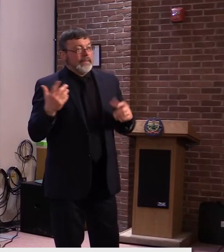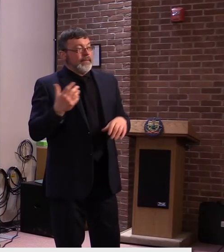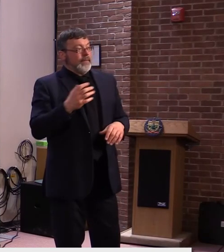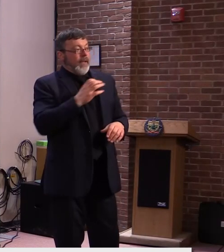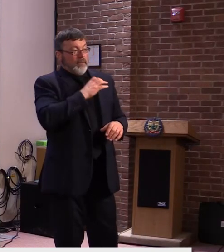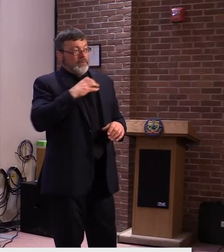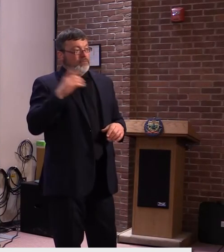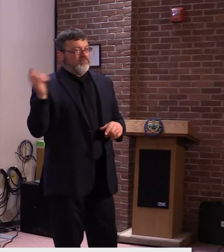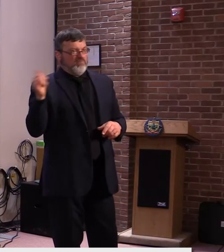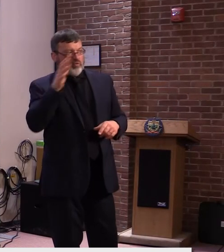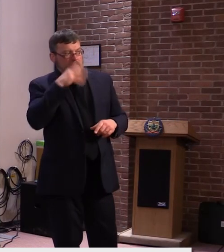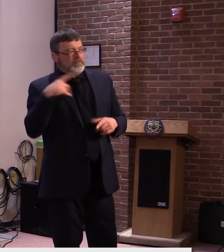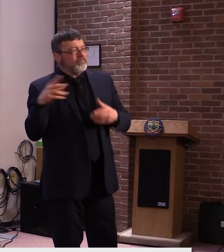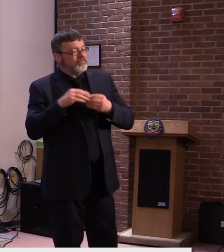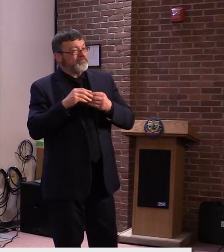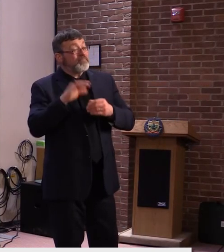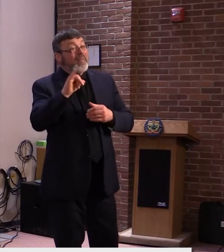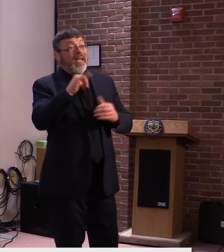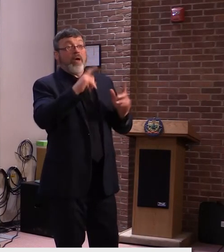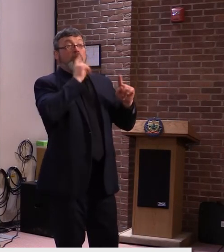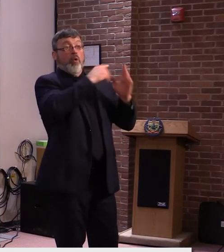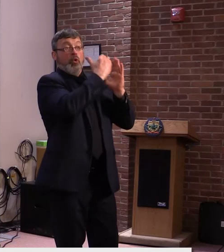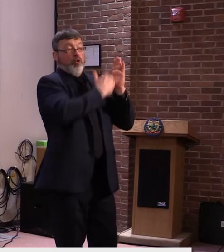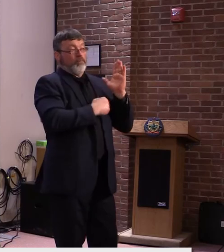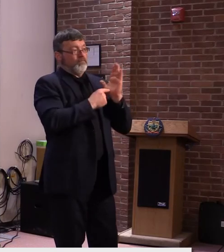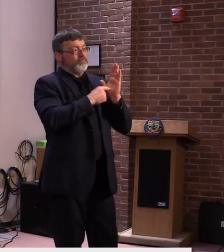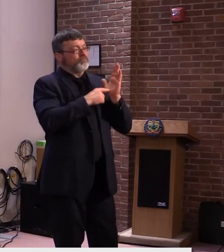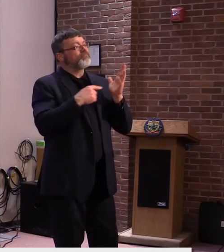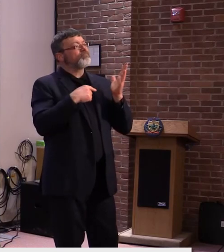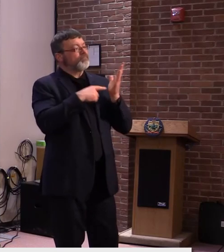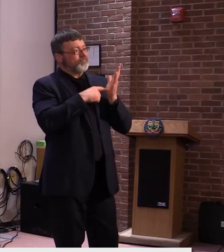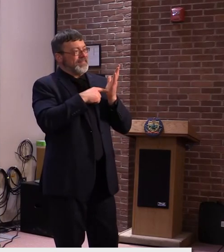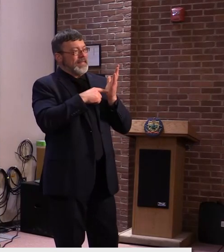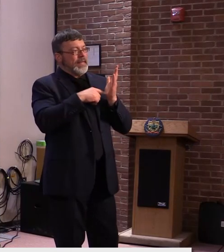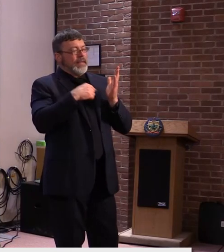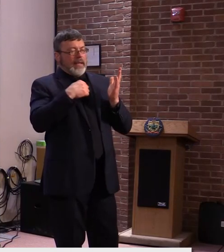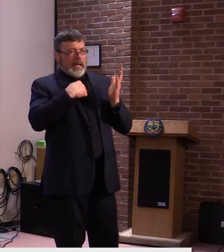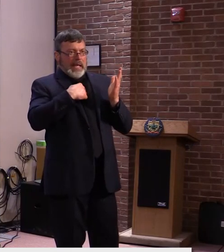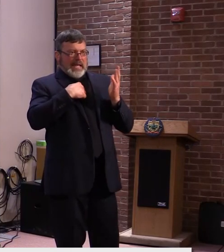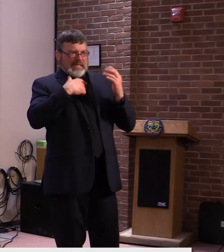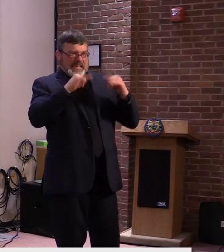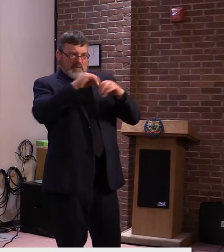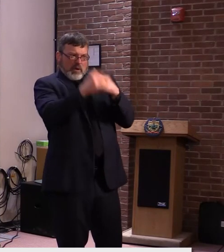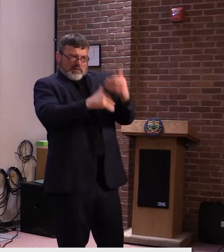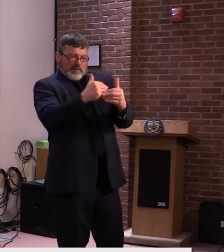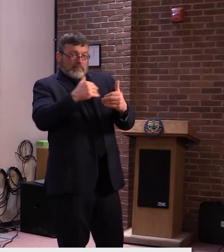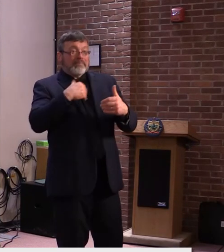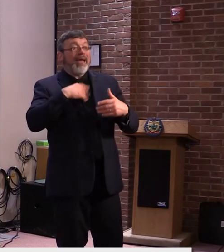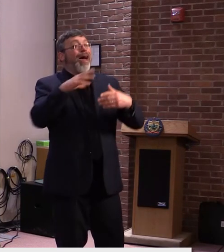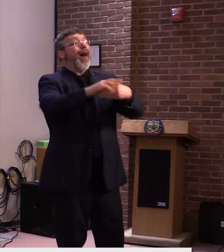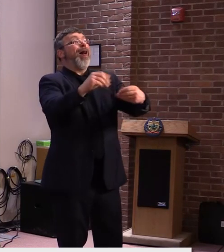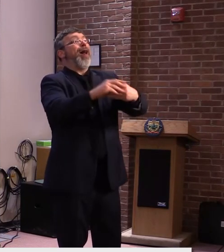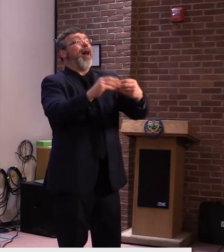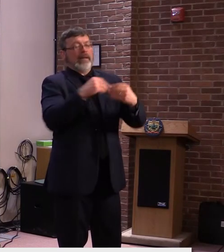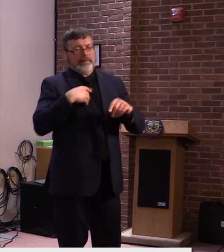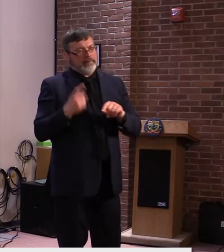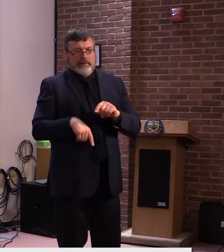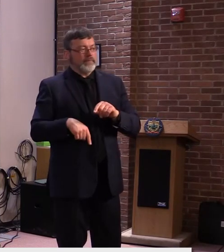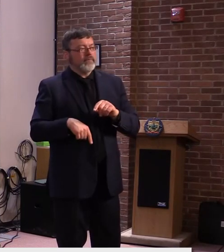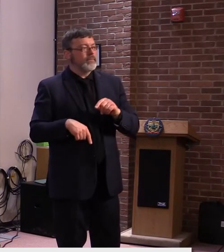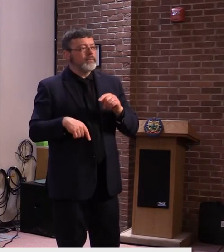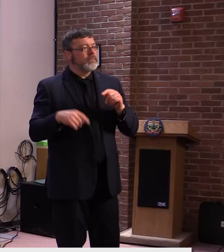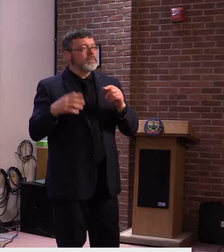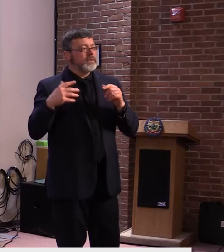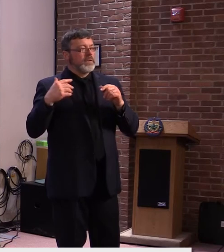recent report from the forensic work group. I can't get into all of the details here. I do know